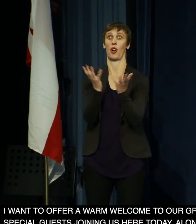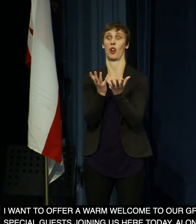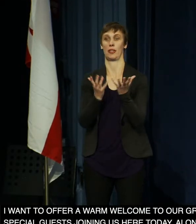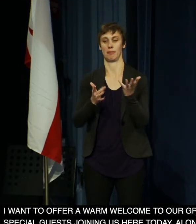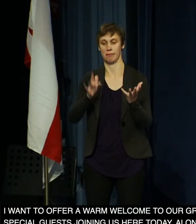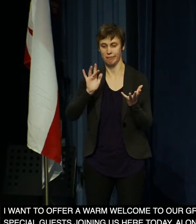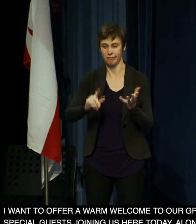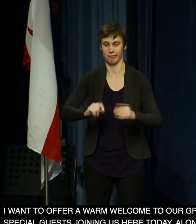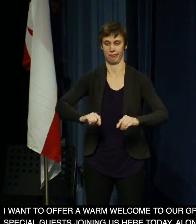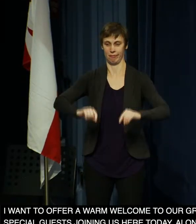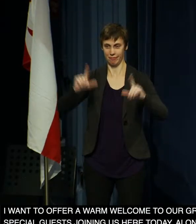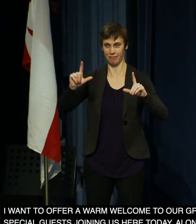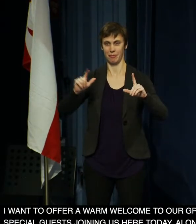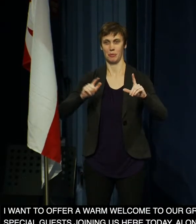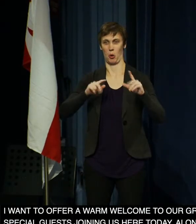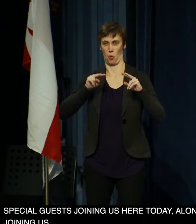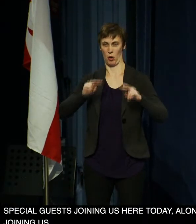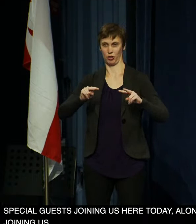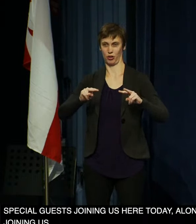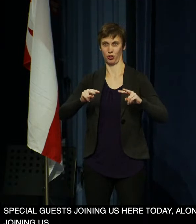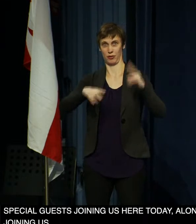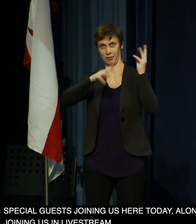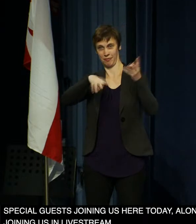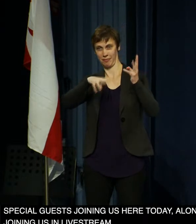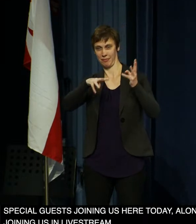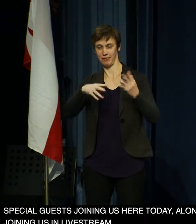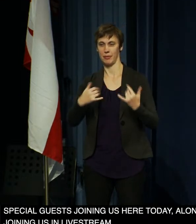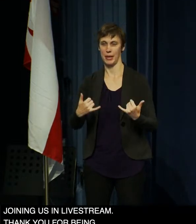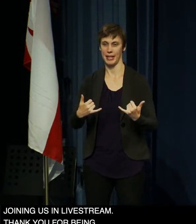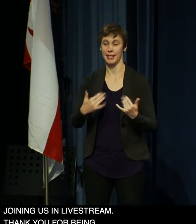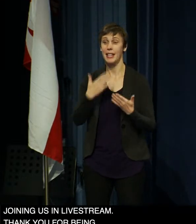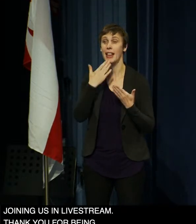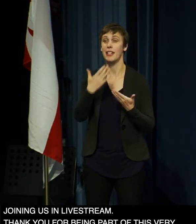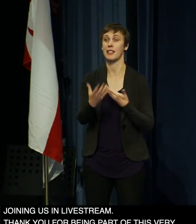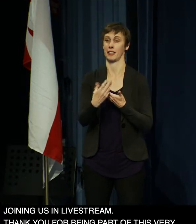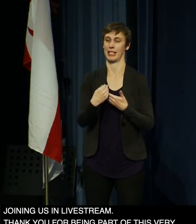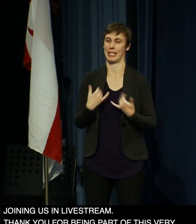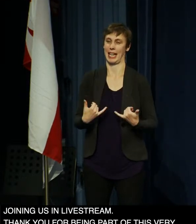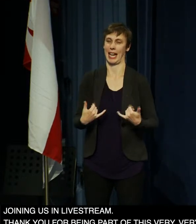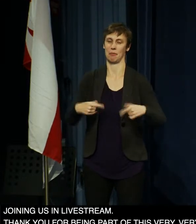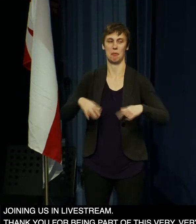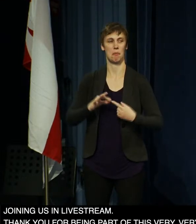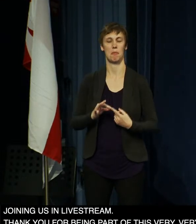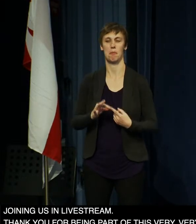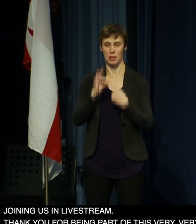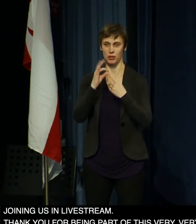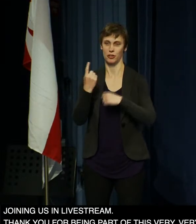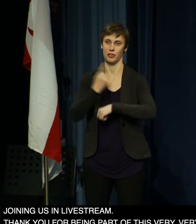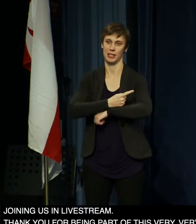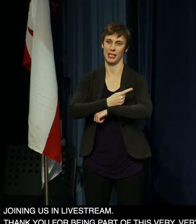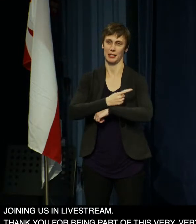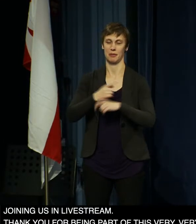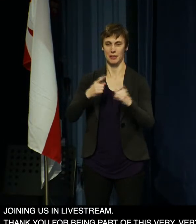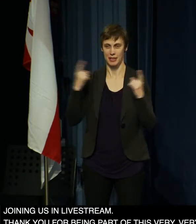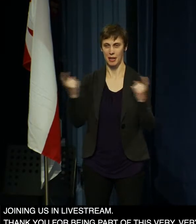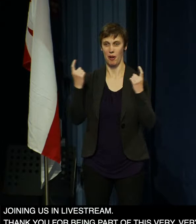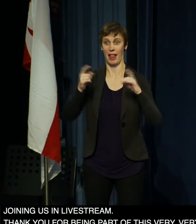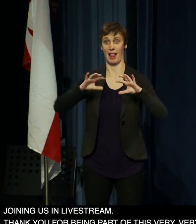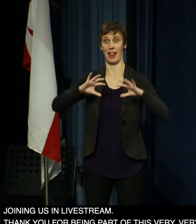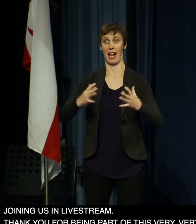stream. Thank you for being part of this very, very special day as we celebrate the class of